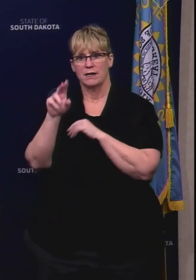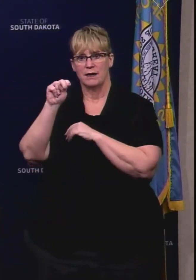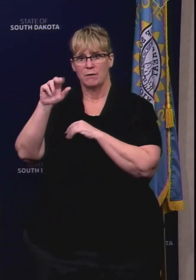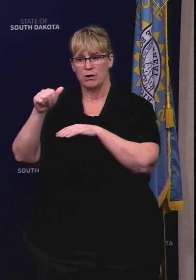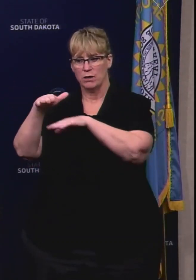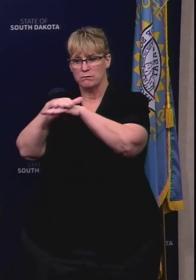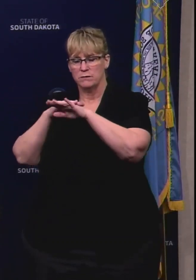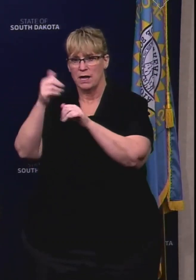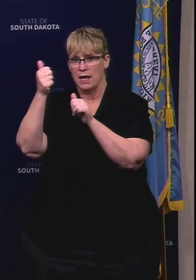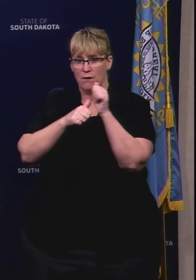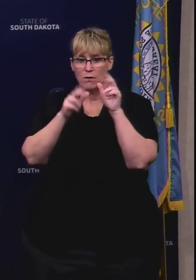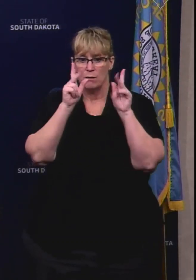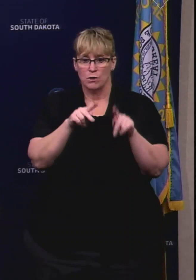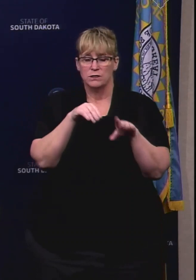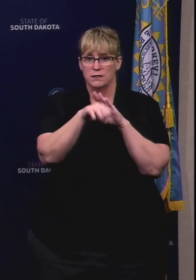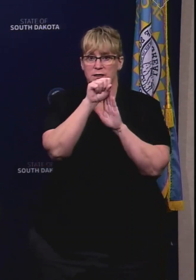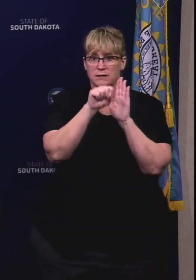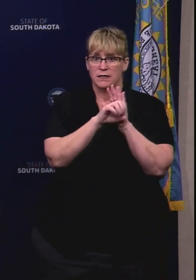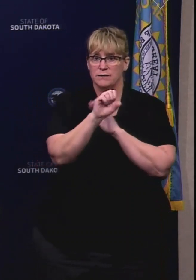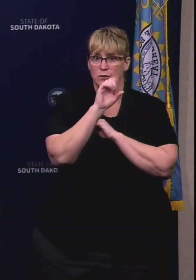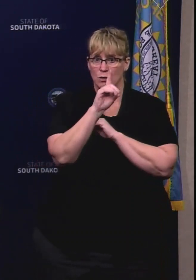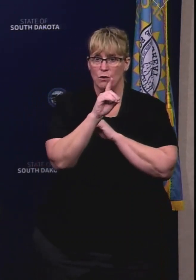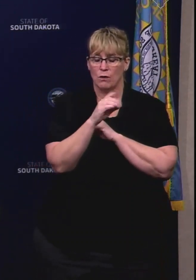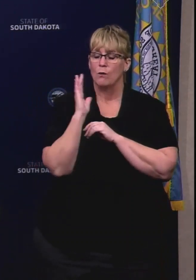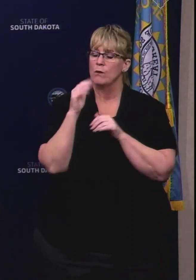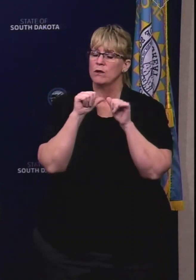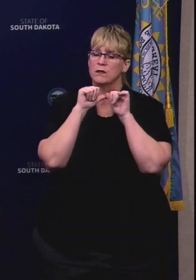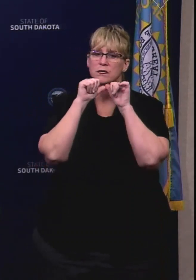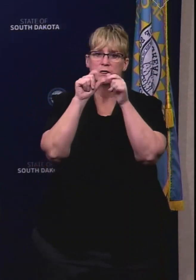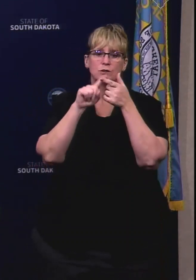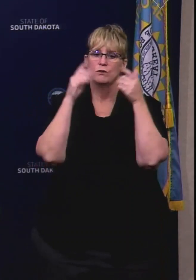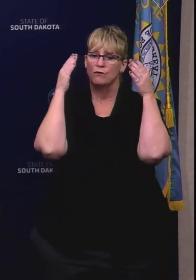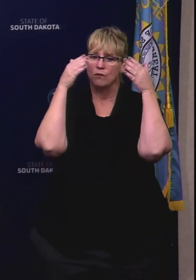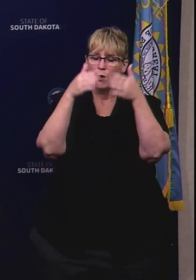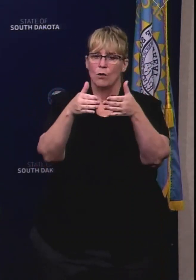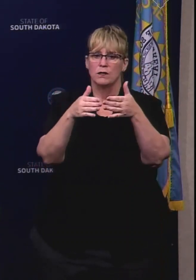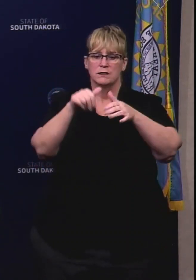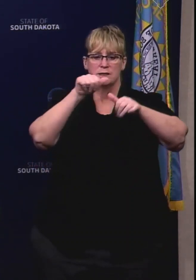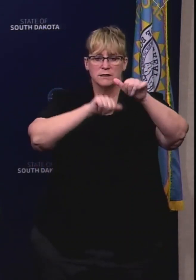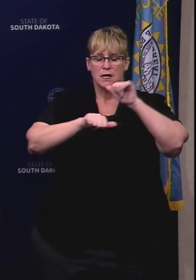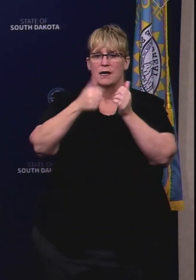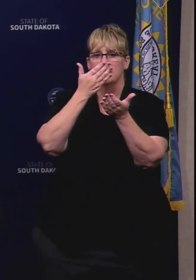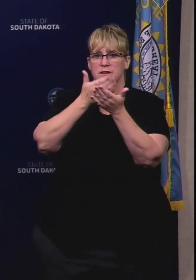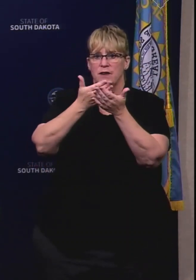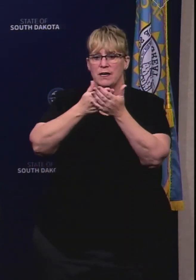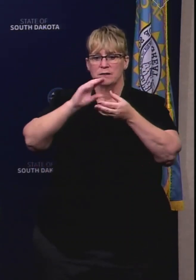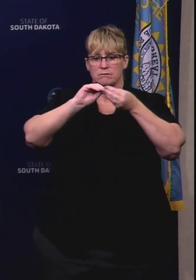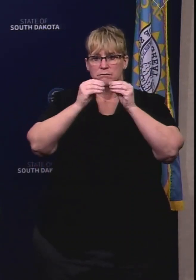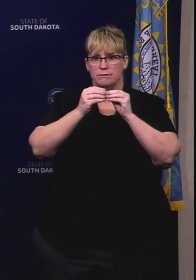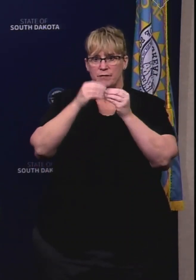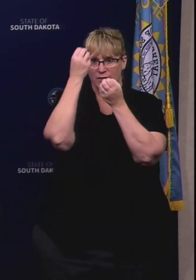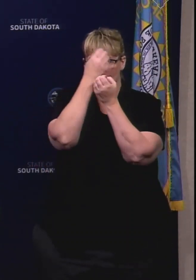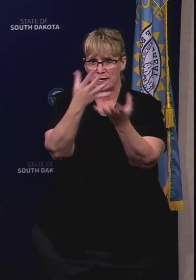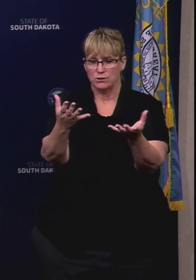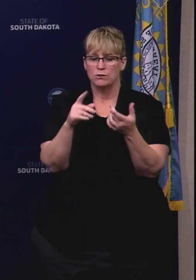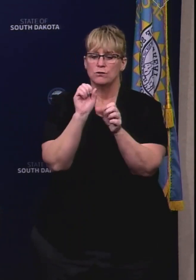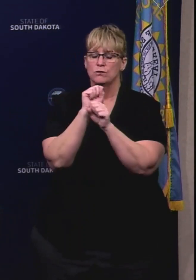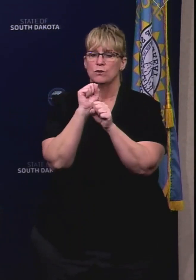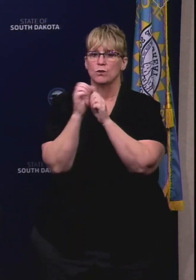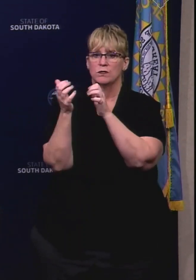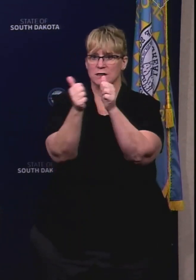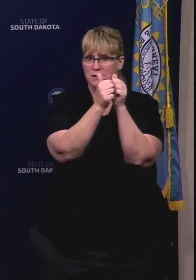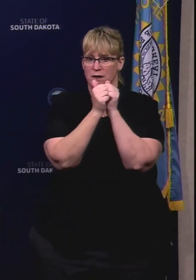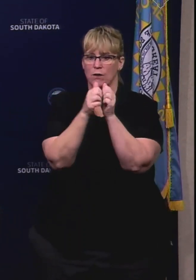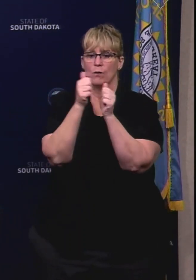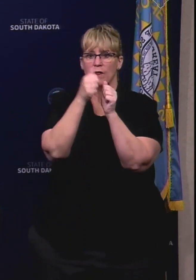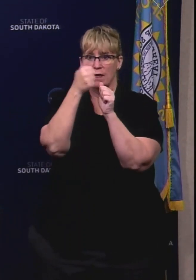every single citizen in the state of South Dakota. We will continue to focus on science, facts, and data and make sure that we're working together